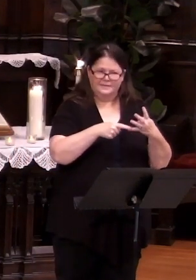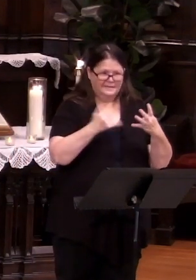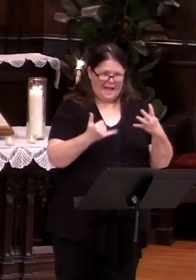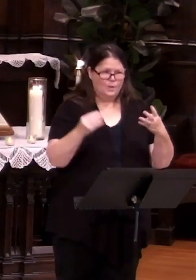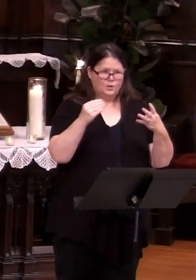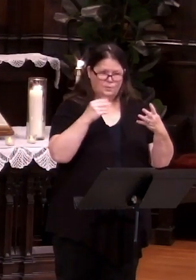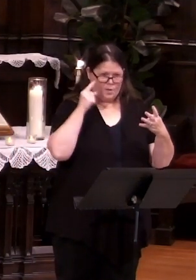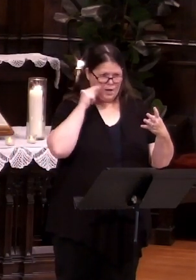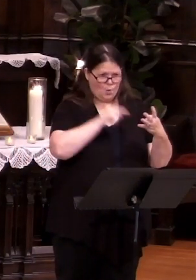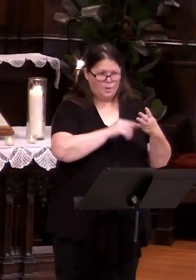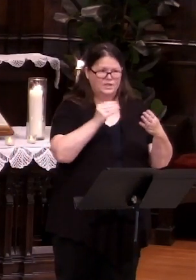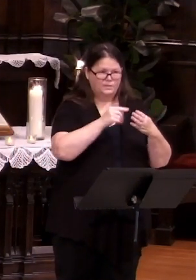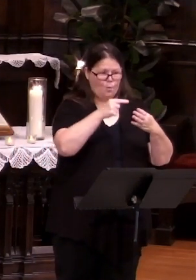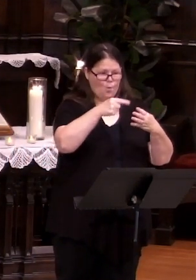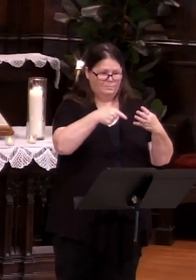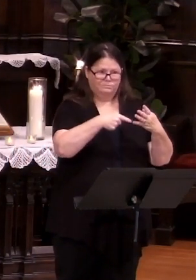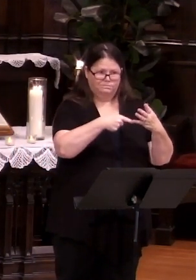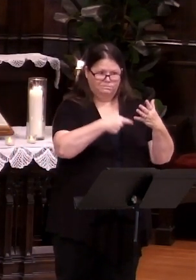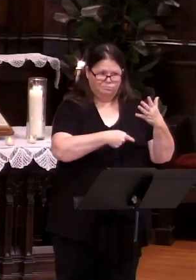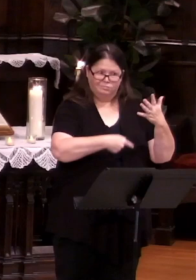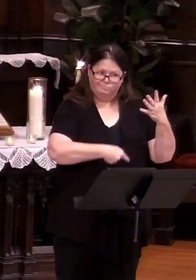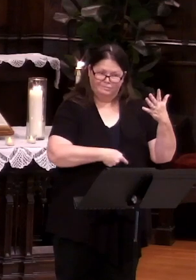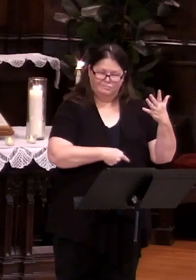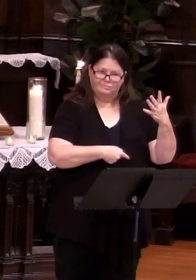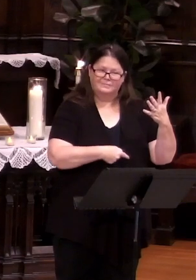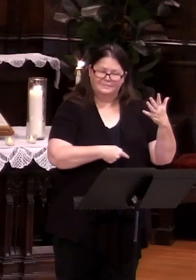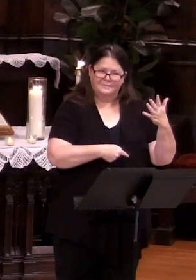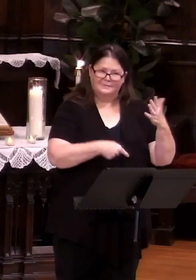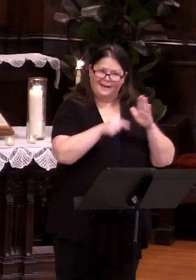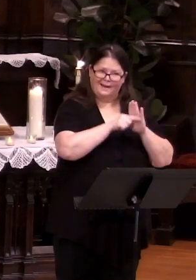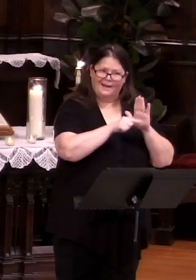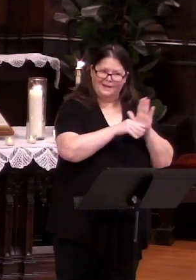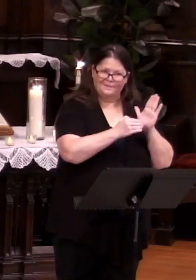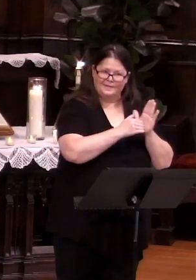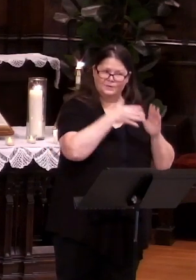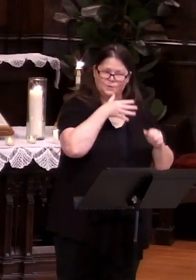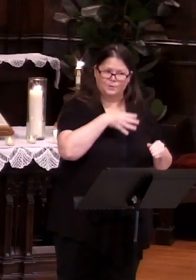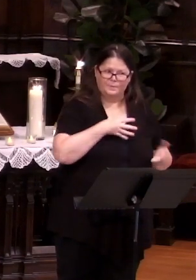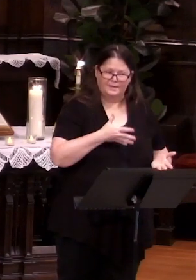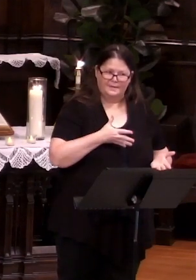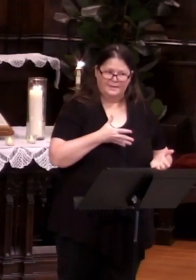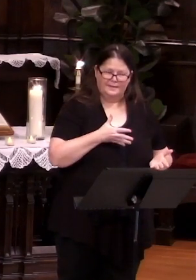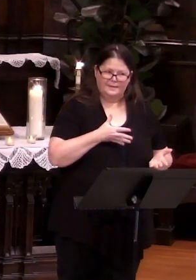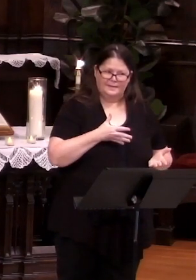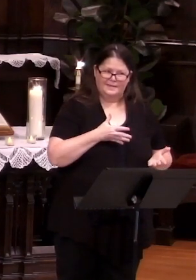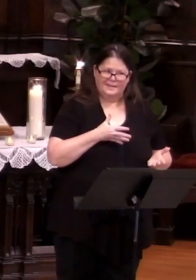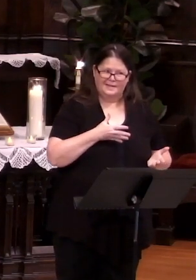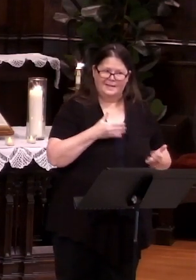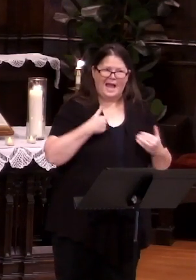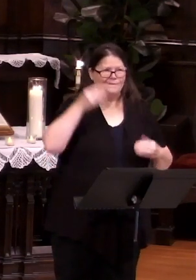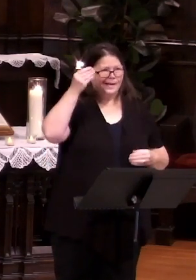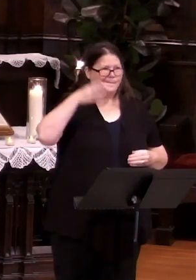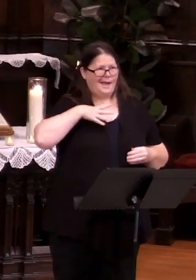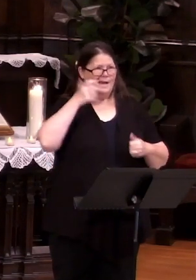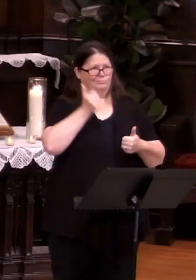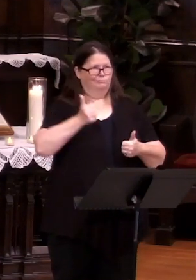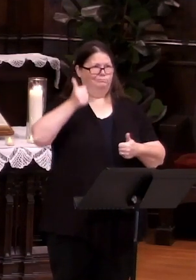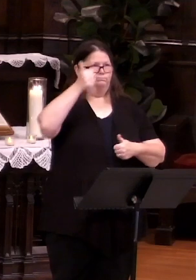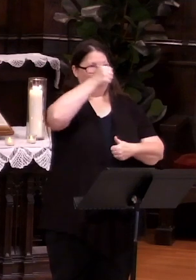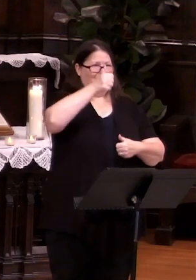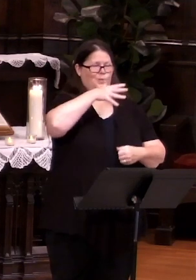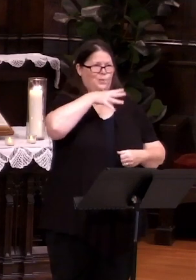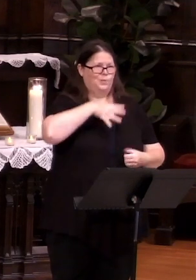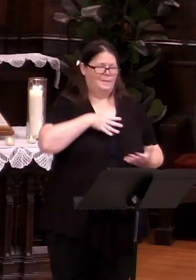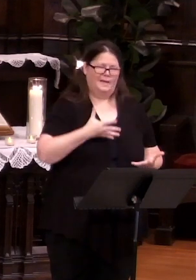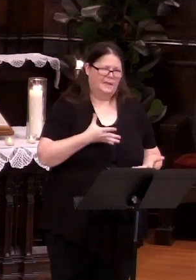Because if we're honest, friends, patriarchy is a tale as old as time.